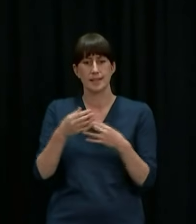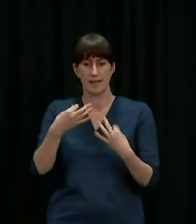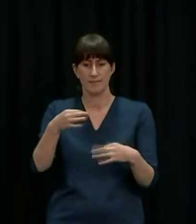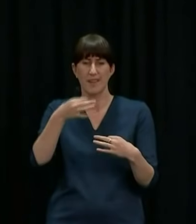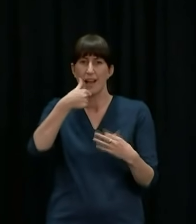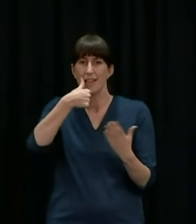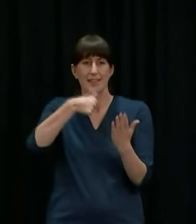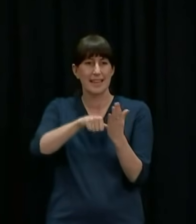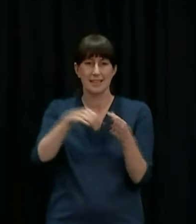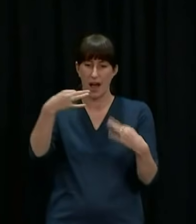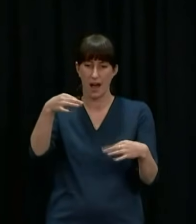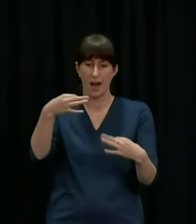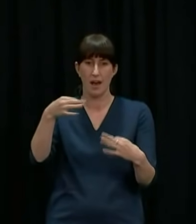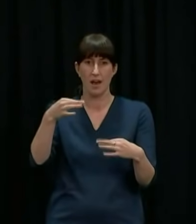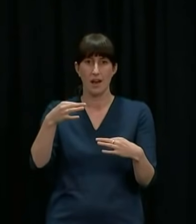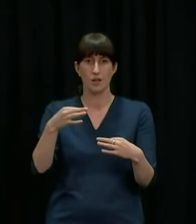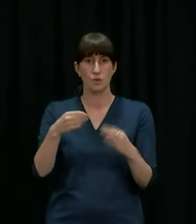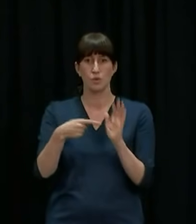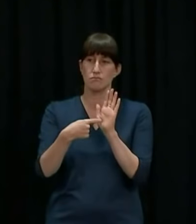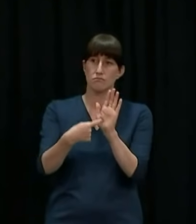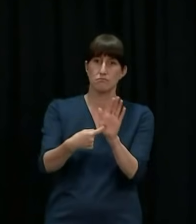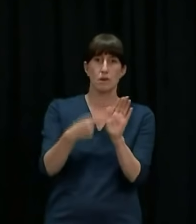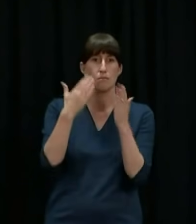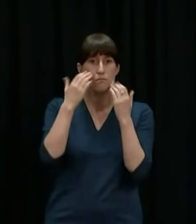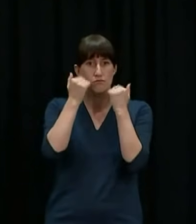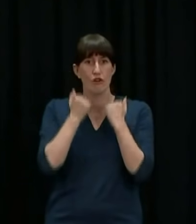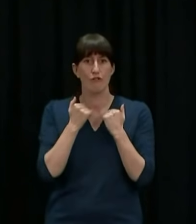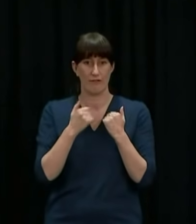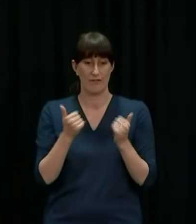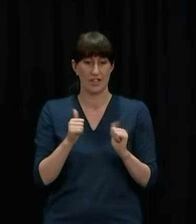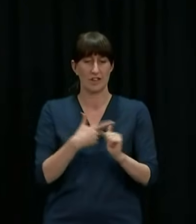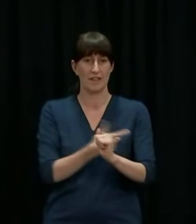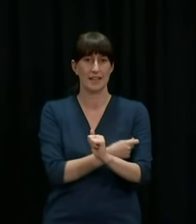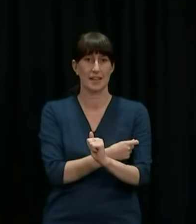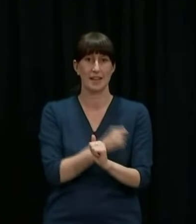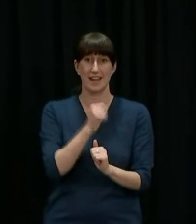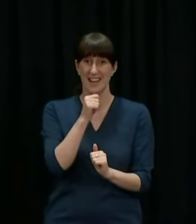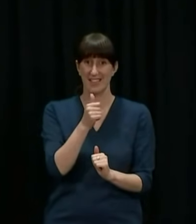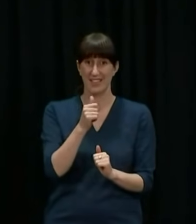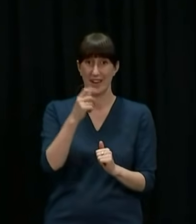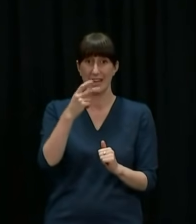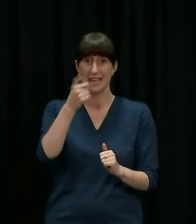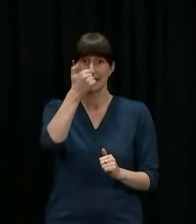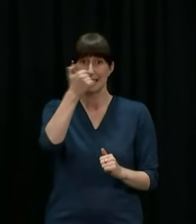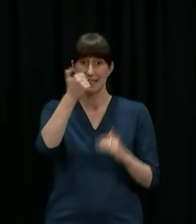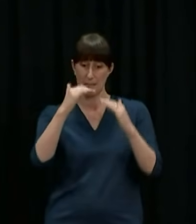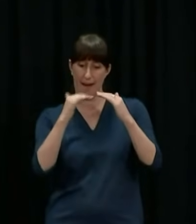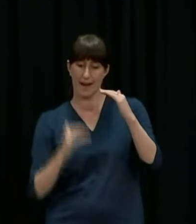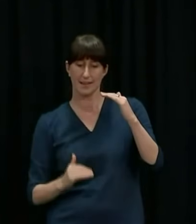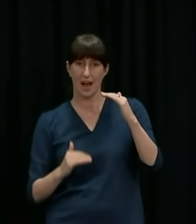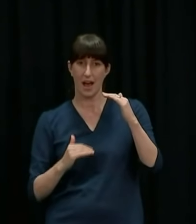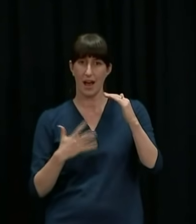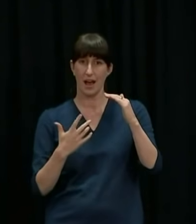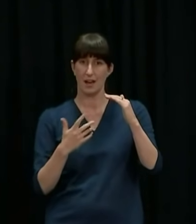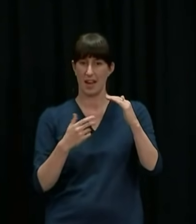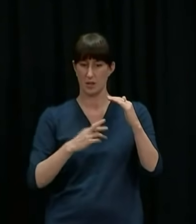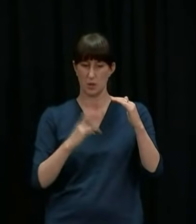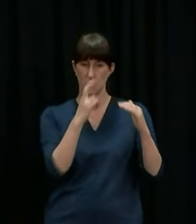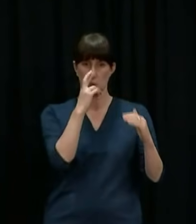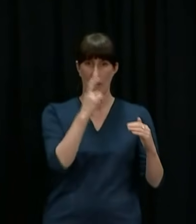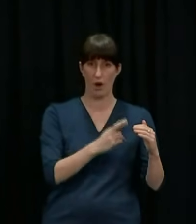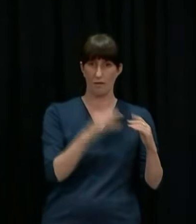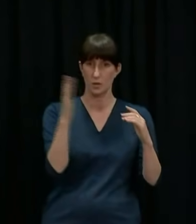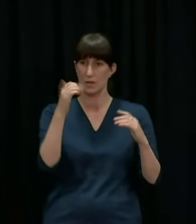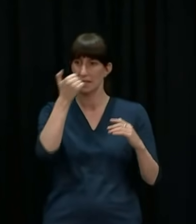will remain in place. And also, of course, anyone under 16, 12 to 15 who's been vaccinated can continue to use that process to